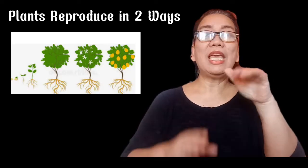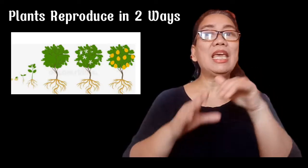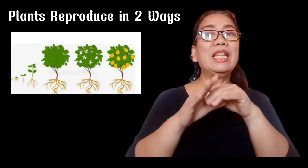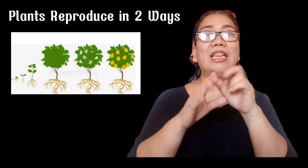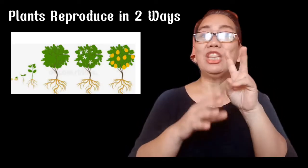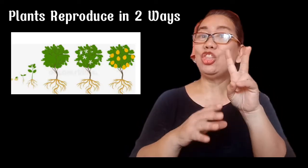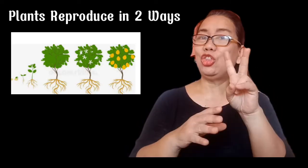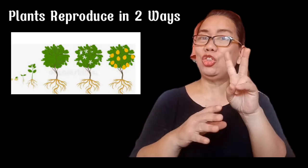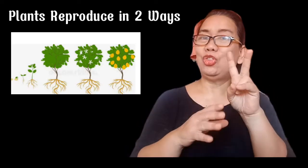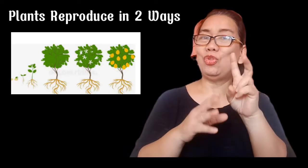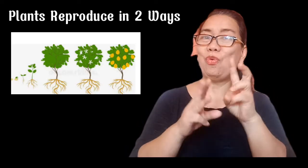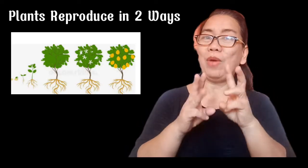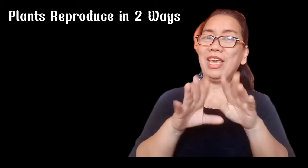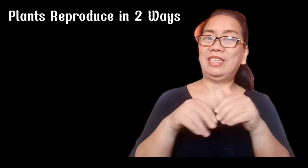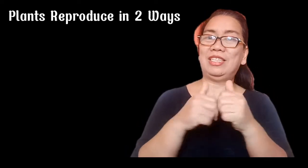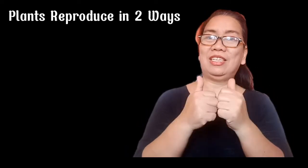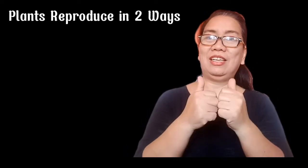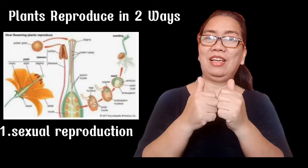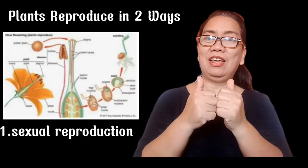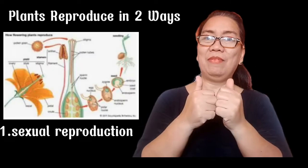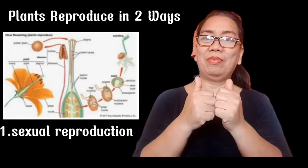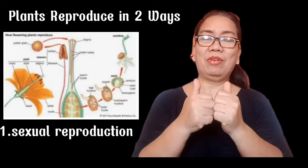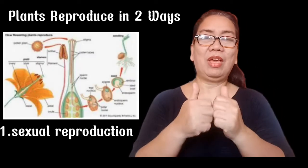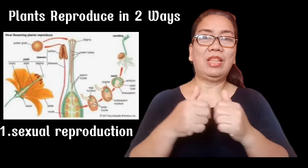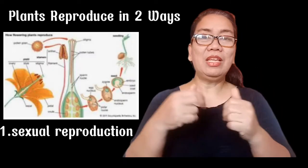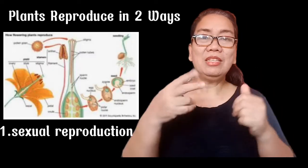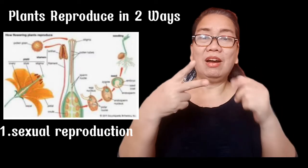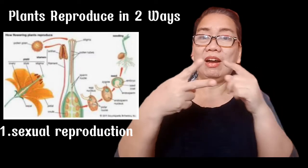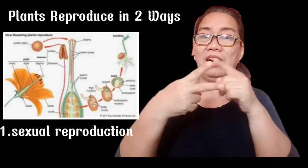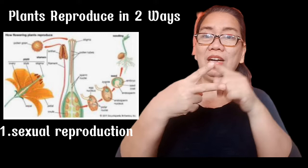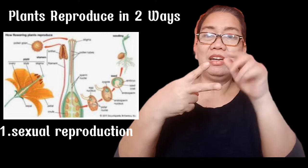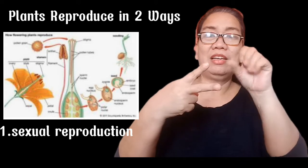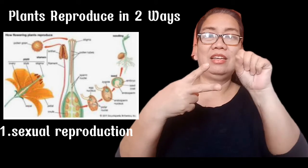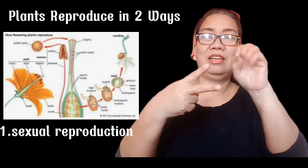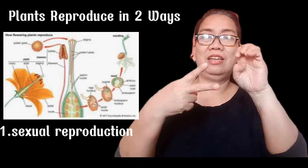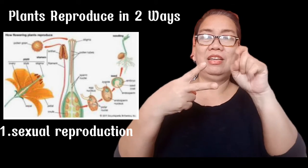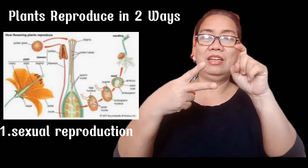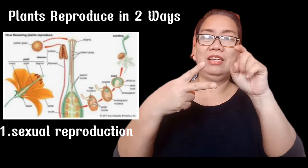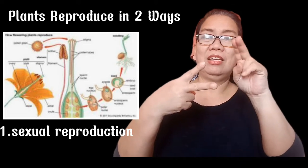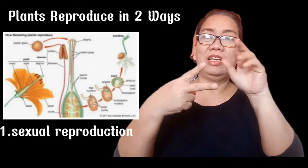reproduce in two ways. Okay, these are